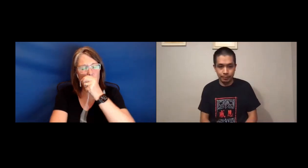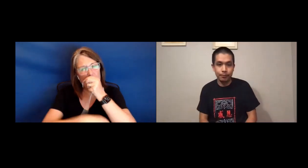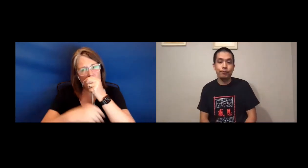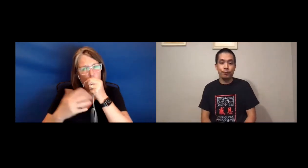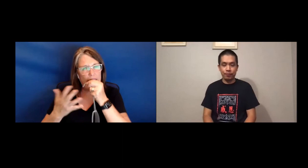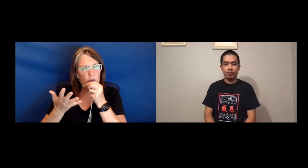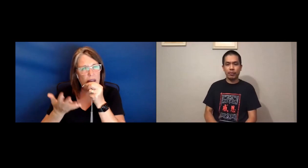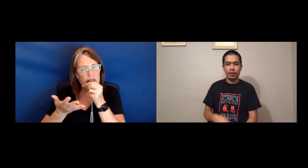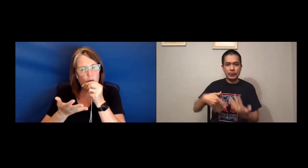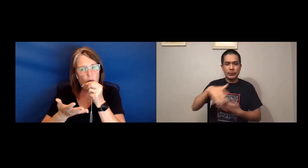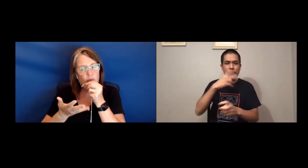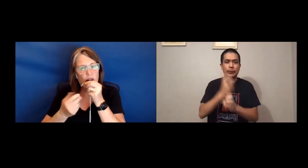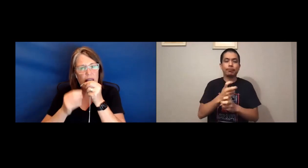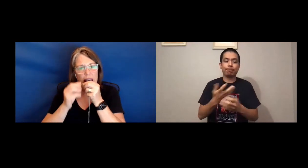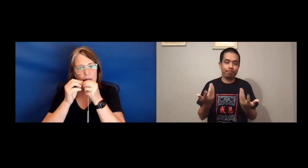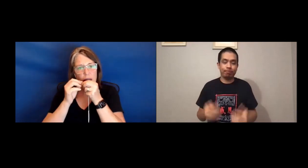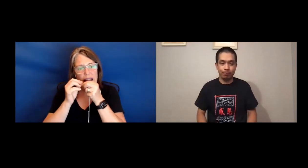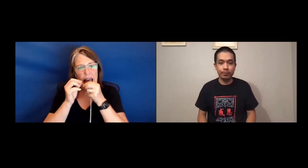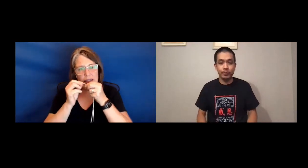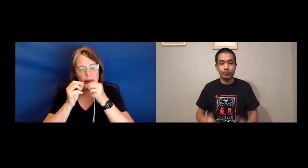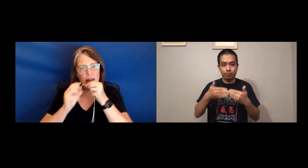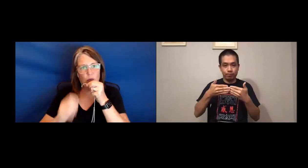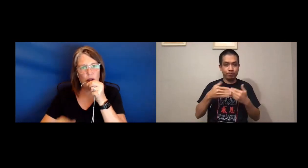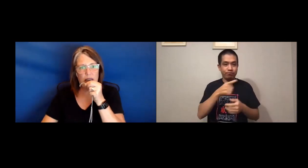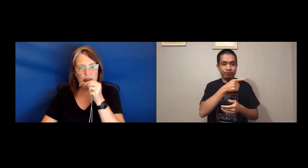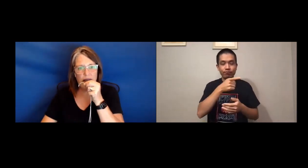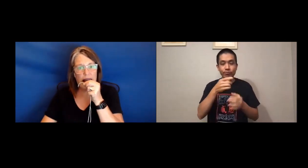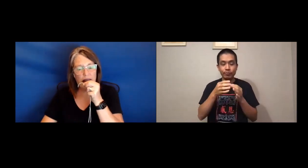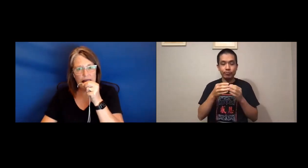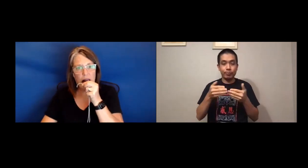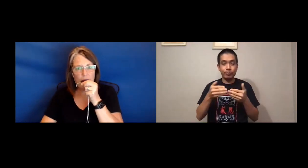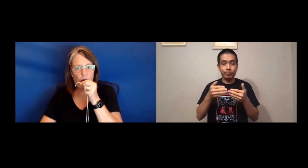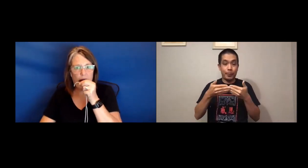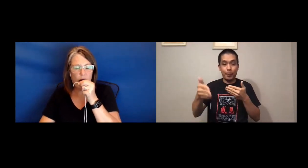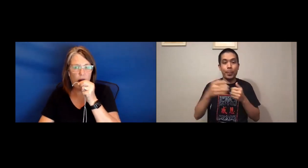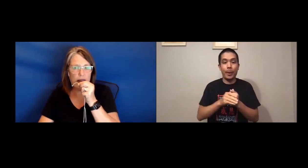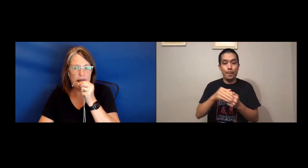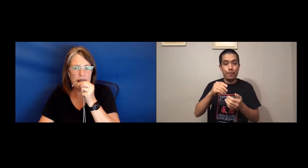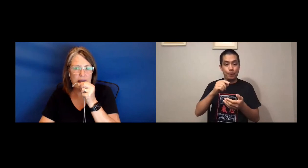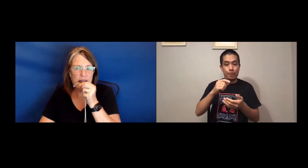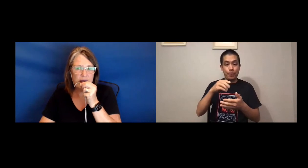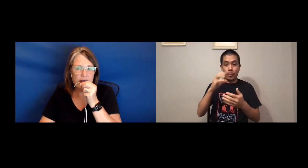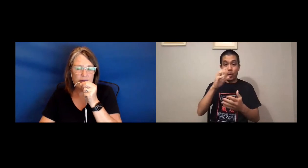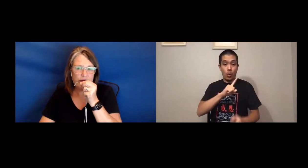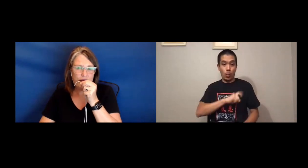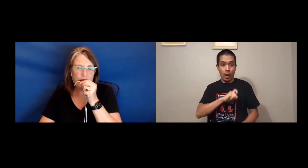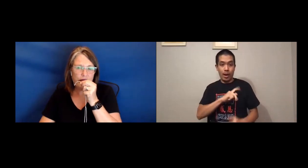I would gesture, what is our homework? And my classmate would then tell me what it was.